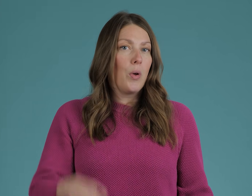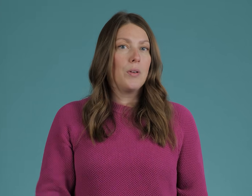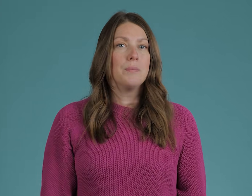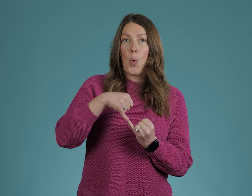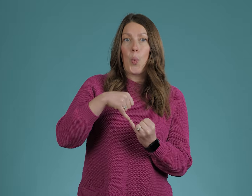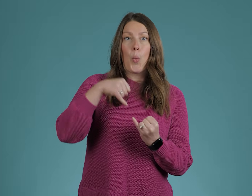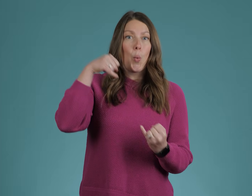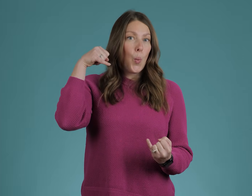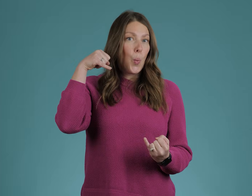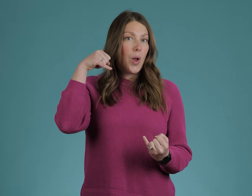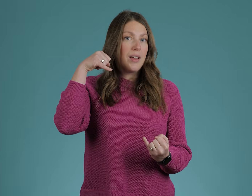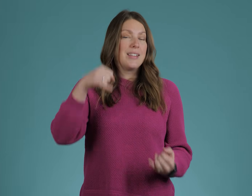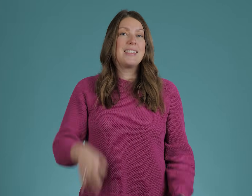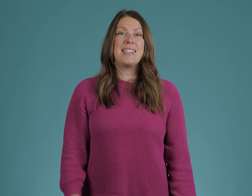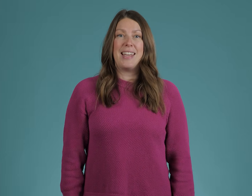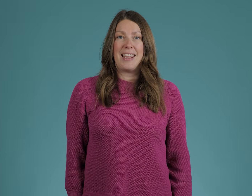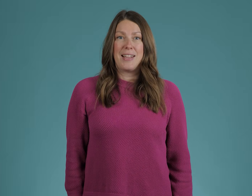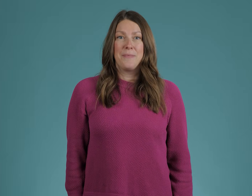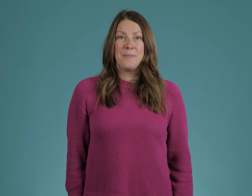thinness. Skinny.